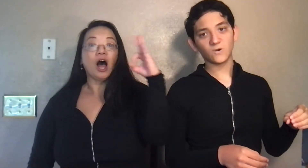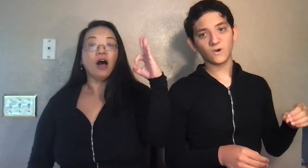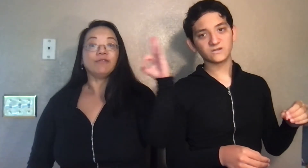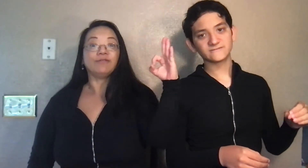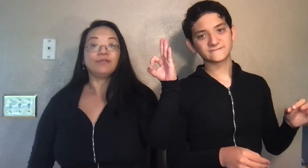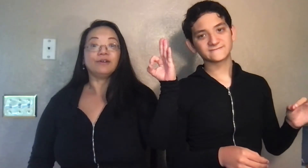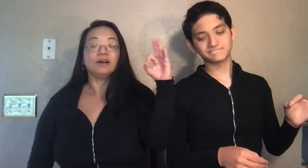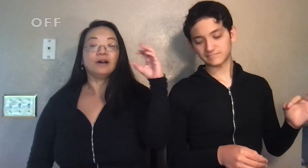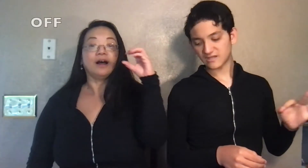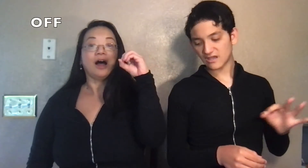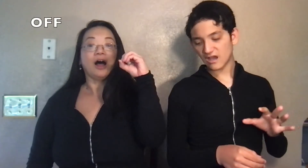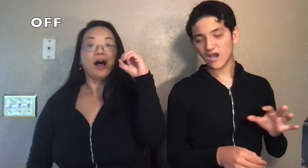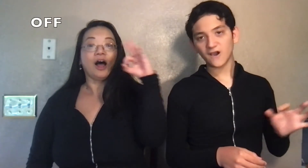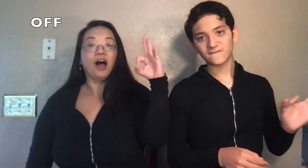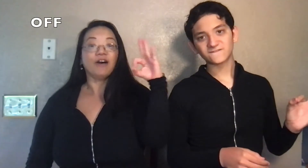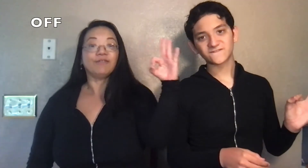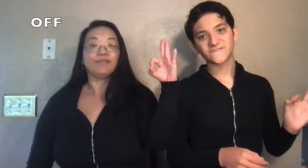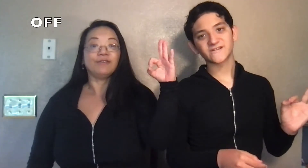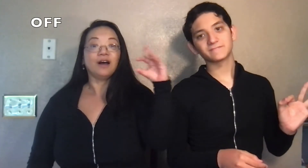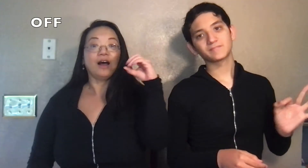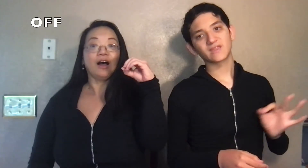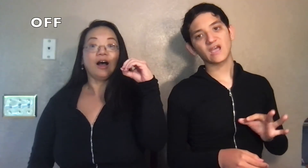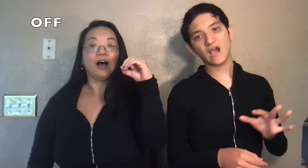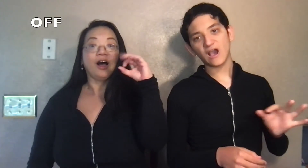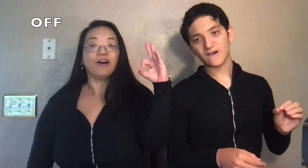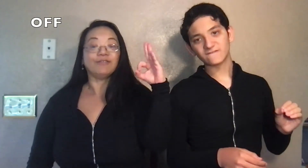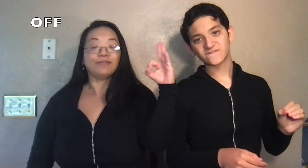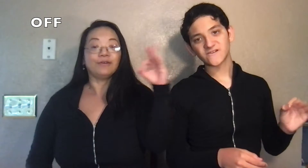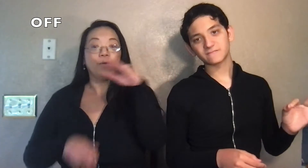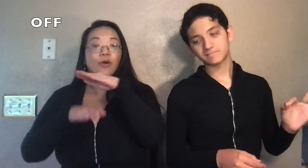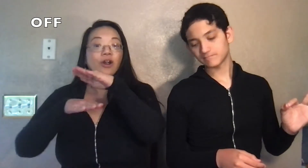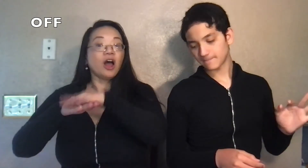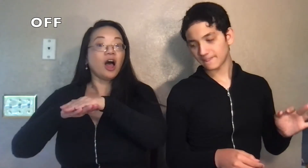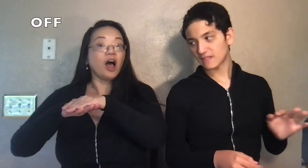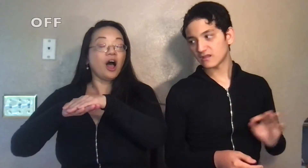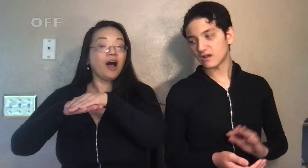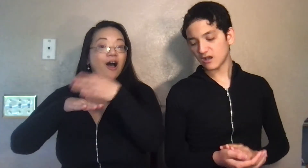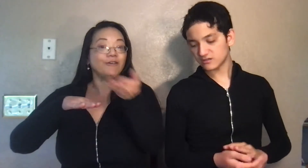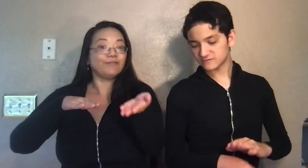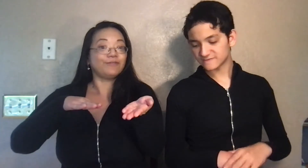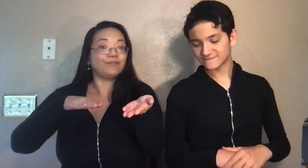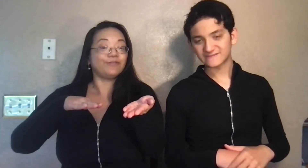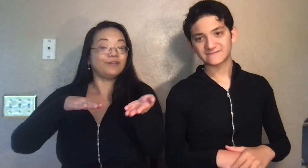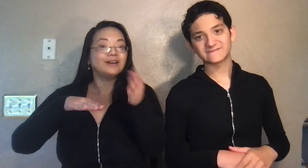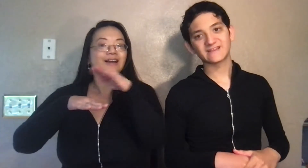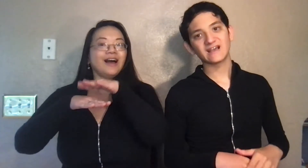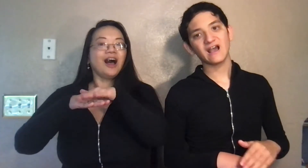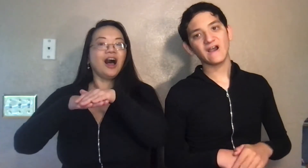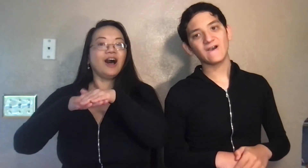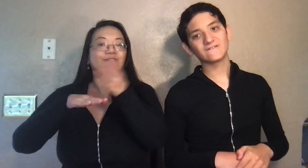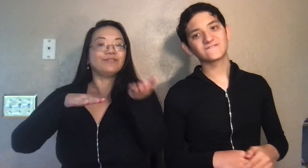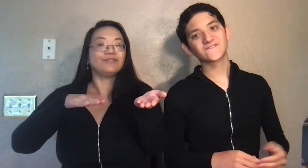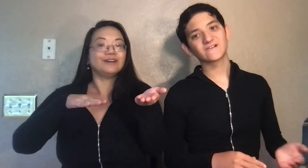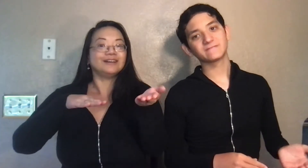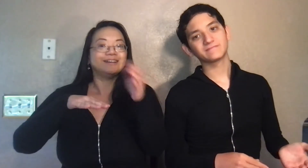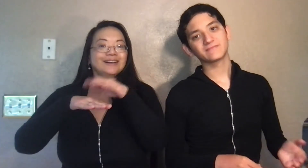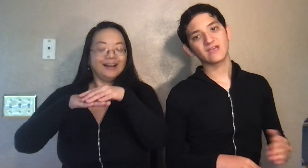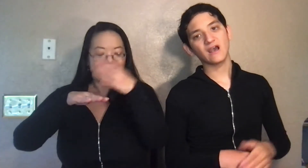On. Off. Off. Or off. Off.